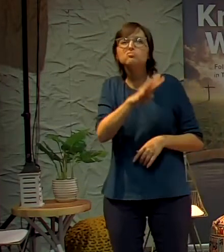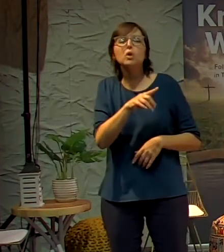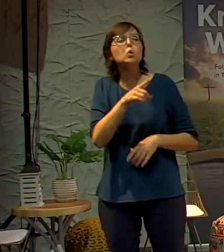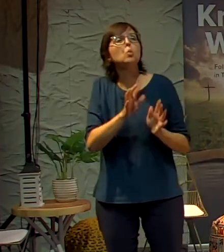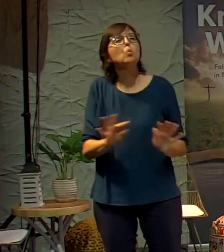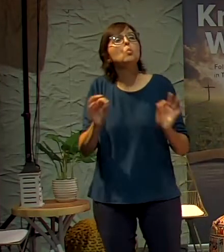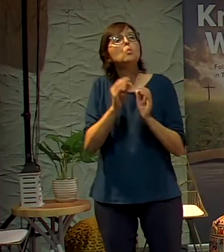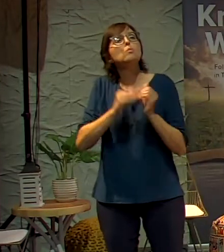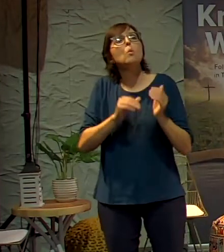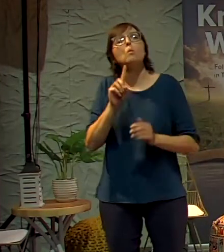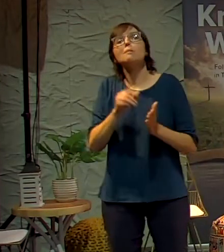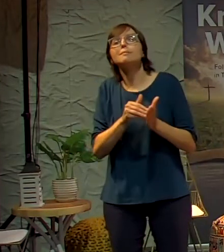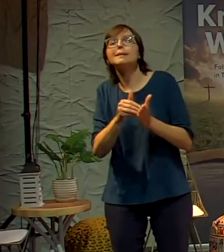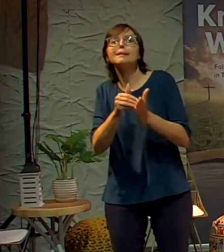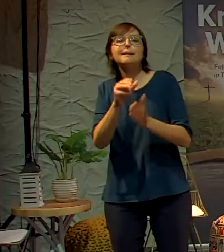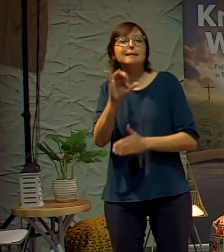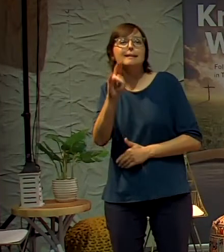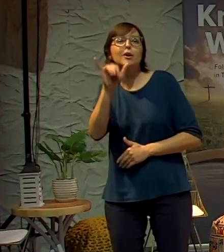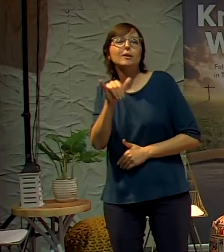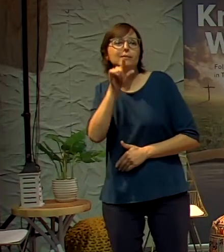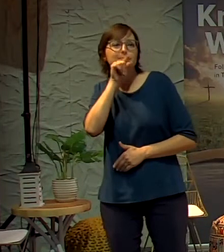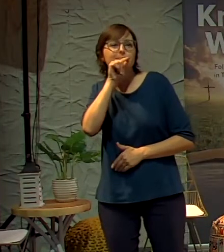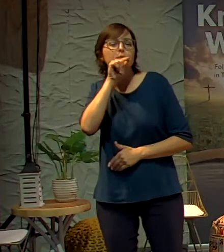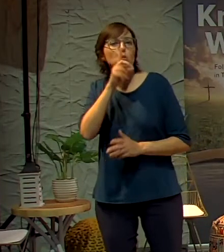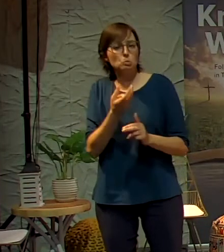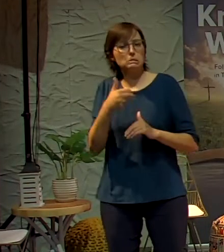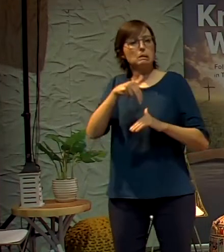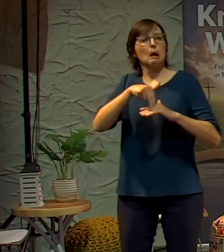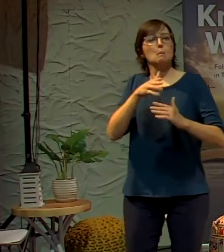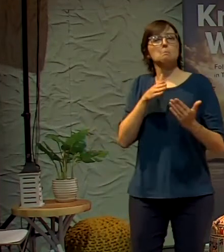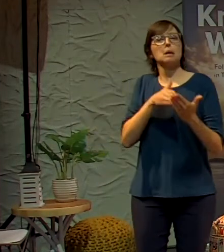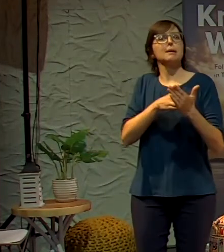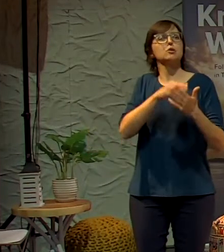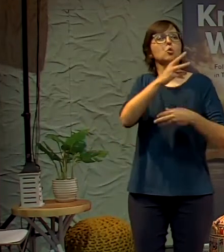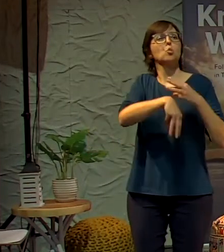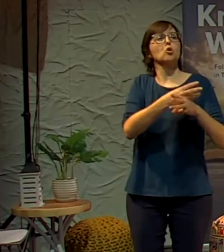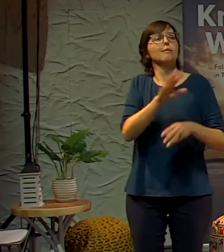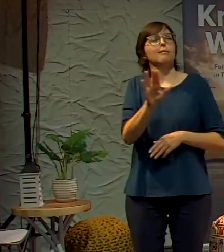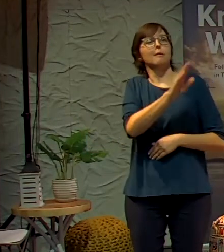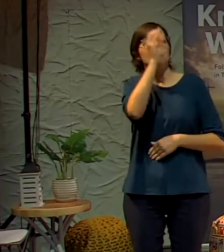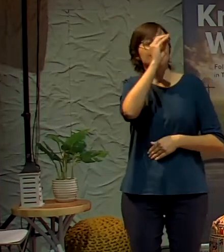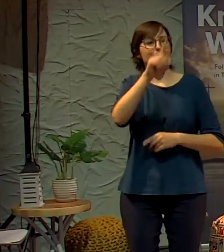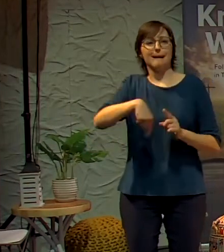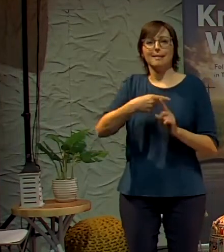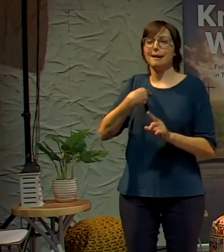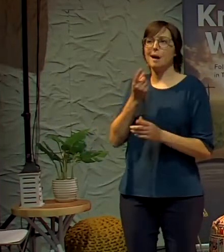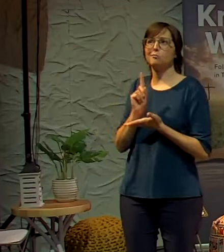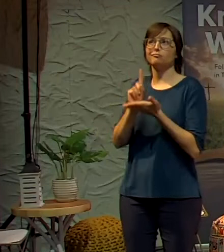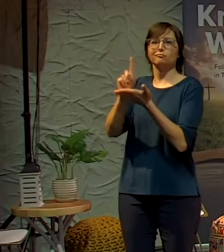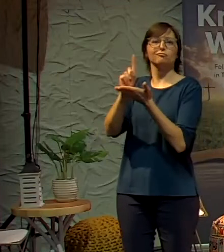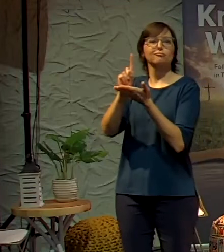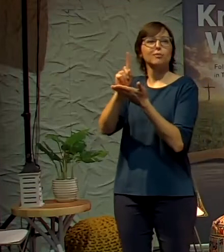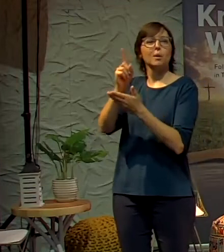canaries. Stand up for me against world opinion, and I'll stand up for you before my Father in